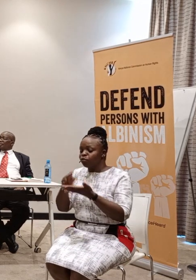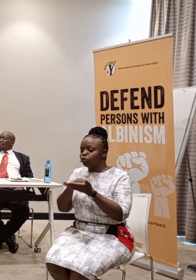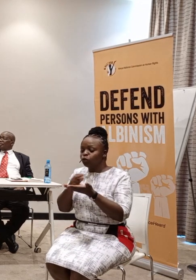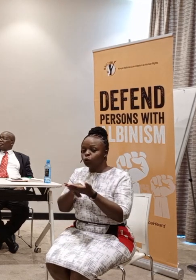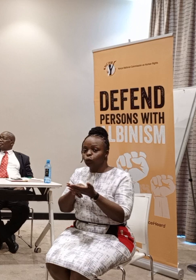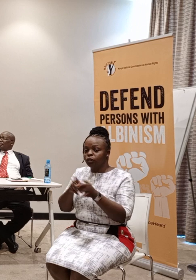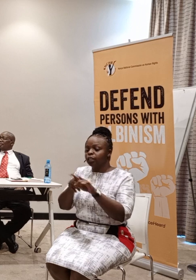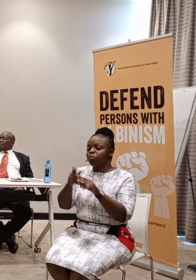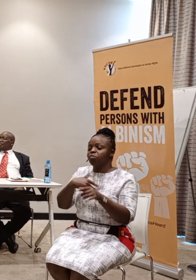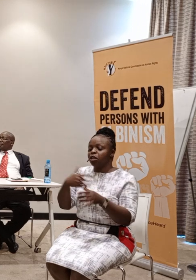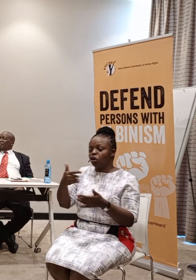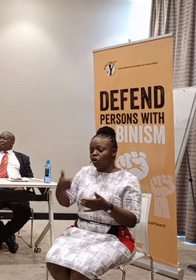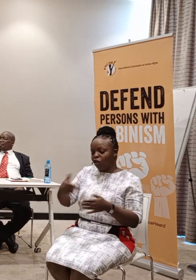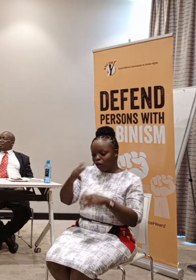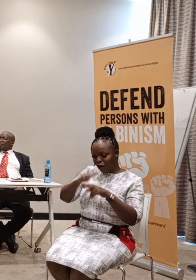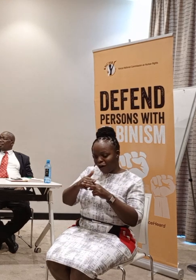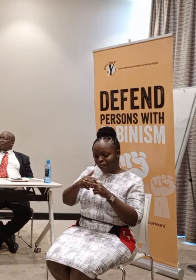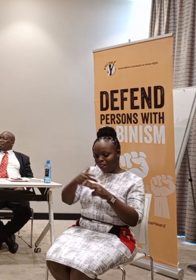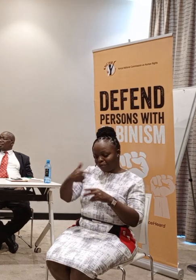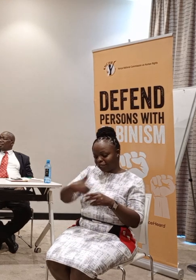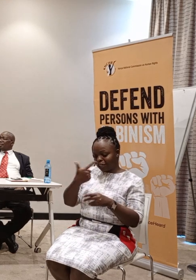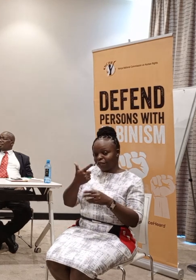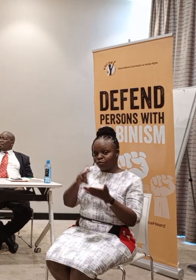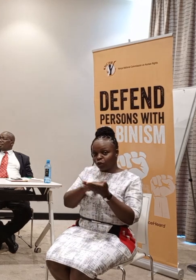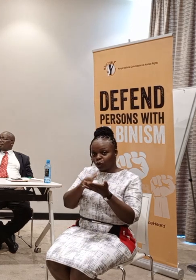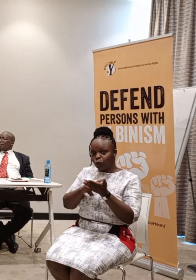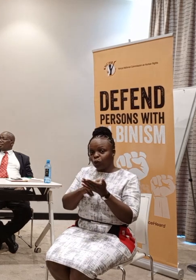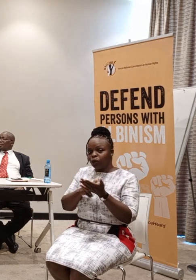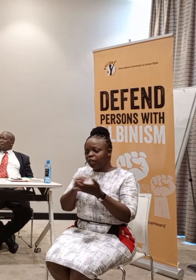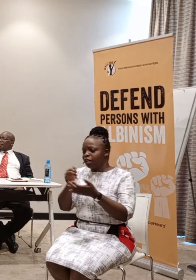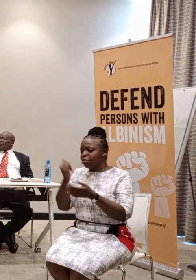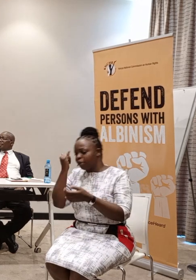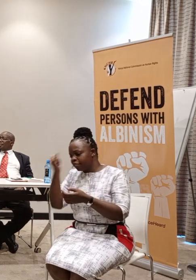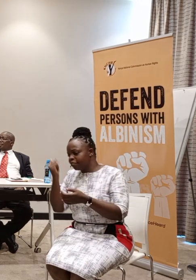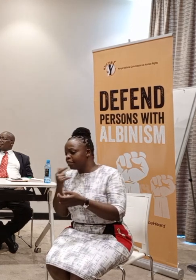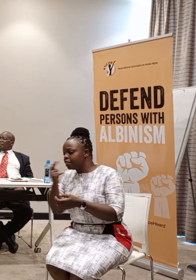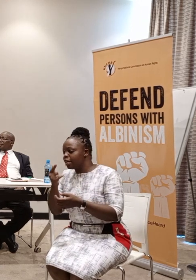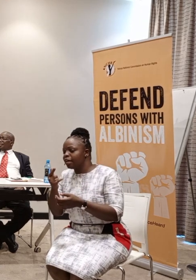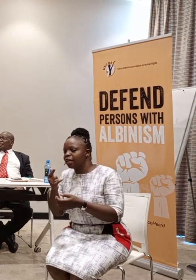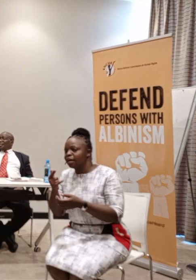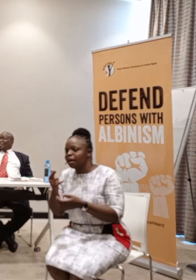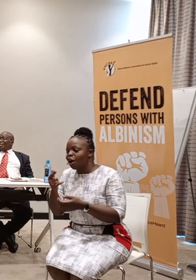went to elections, can you imagine saying Maura Arubino? Will